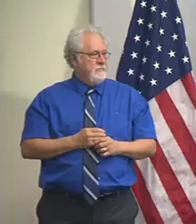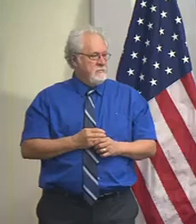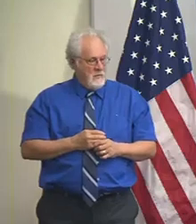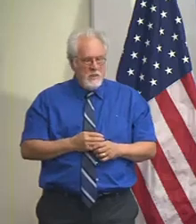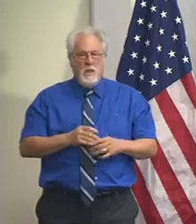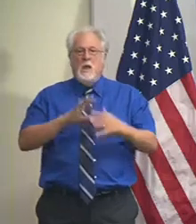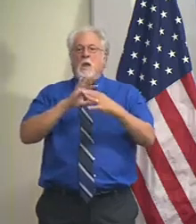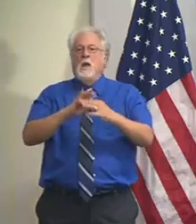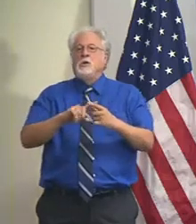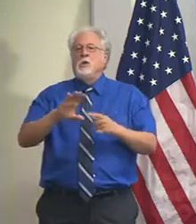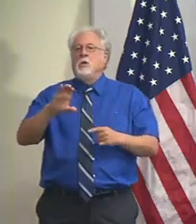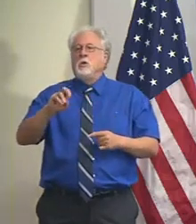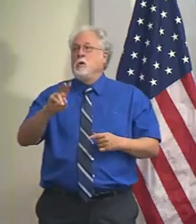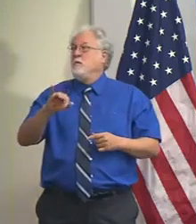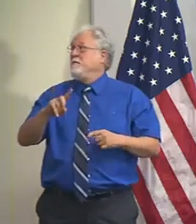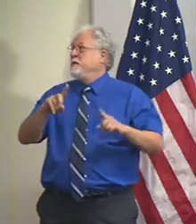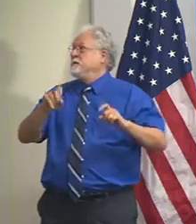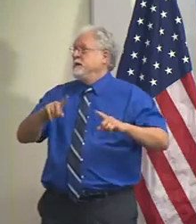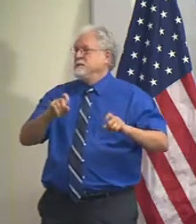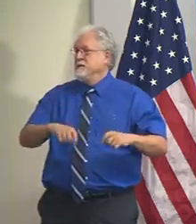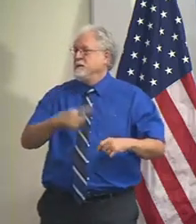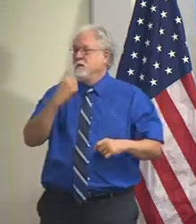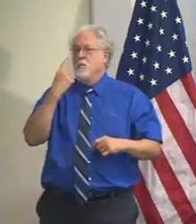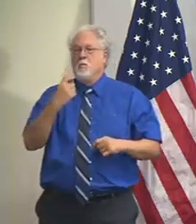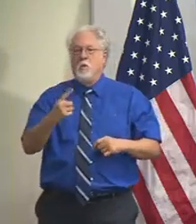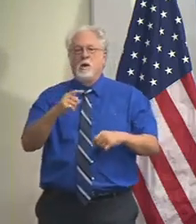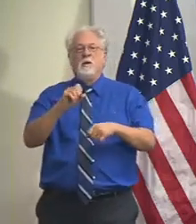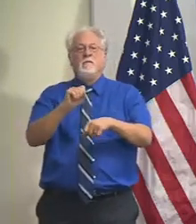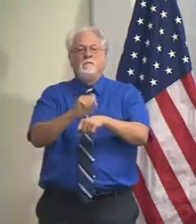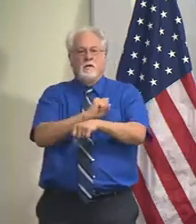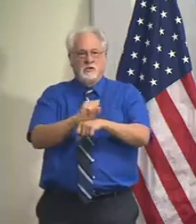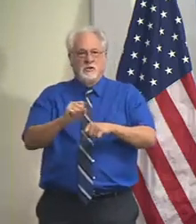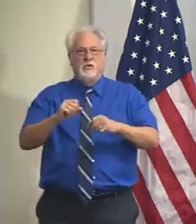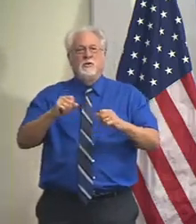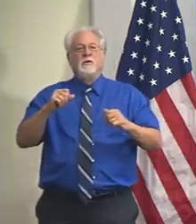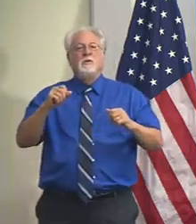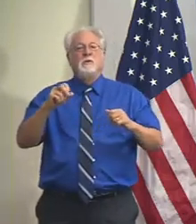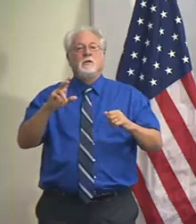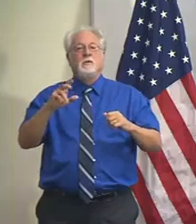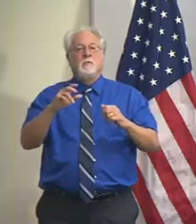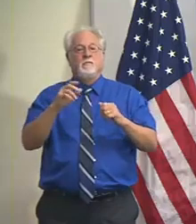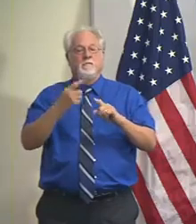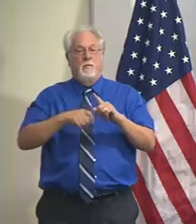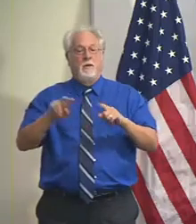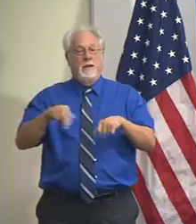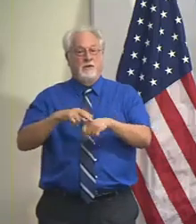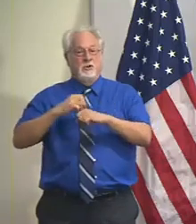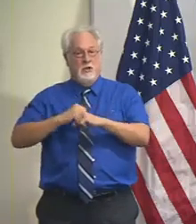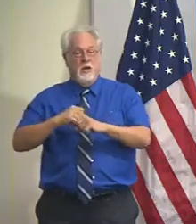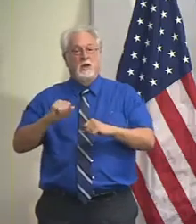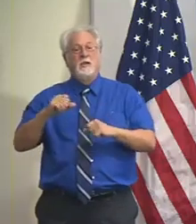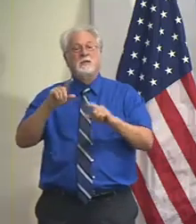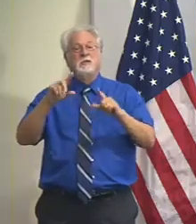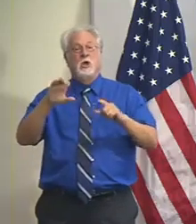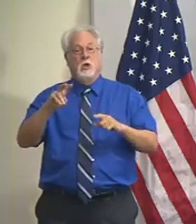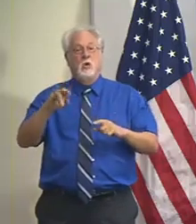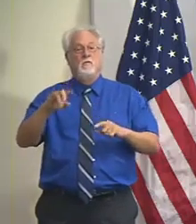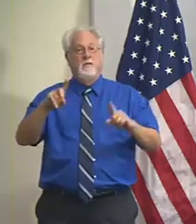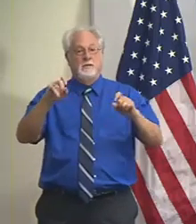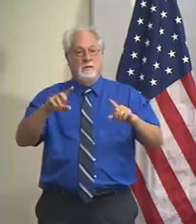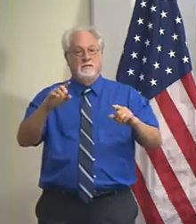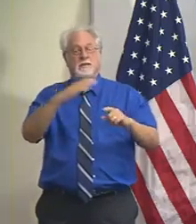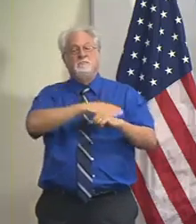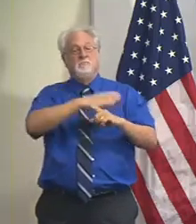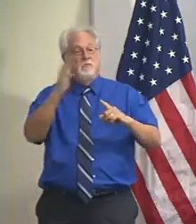With respect to COVID testing, one of the functions that's being performed by the National Guard is the COVID testing across the